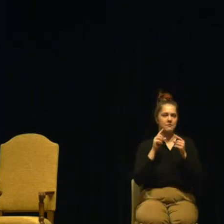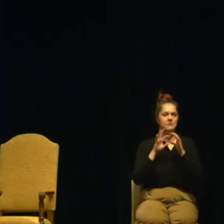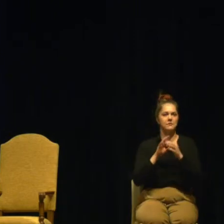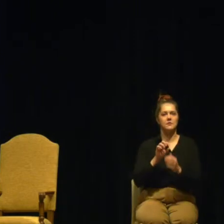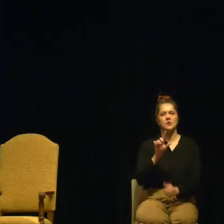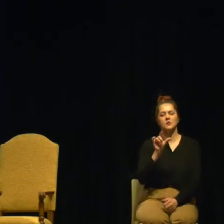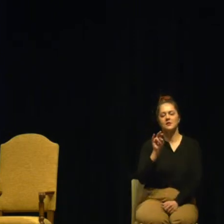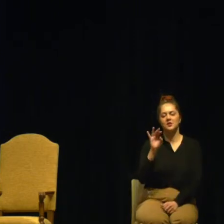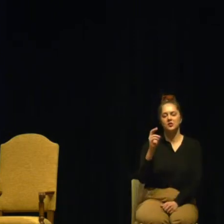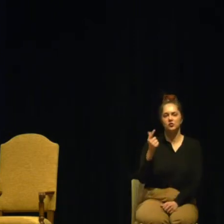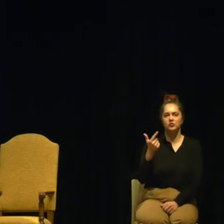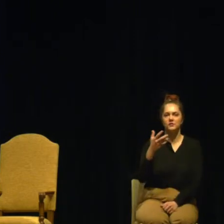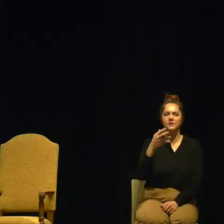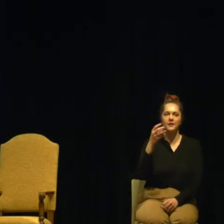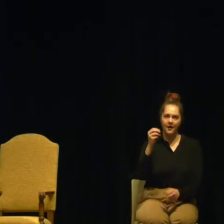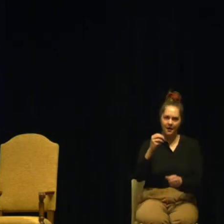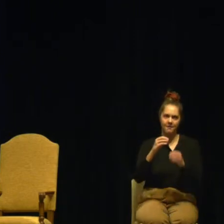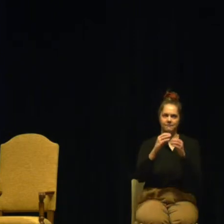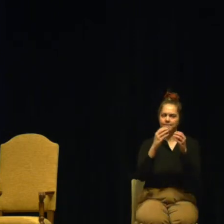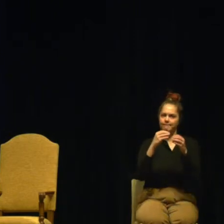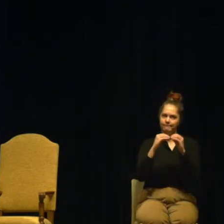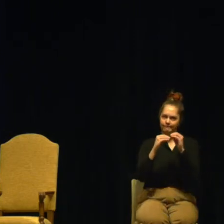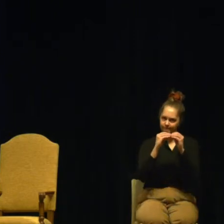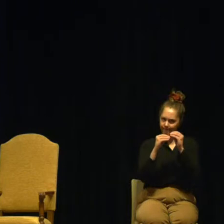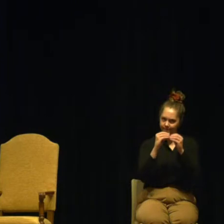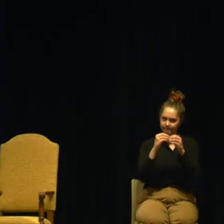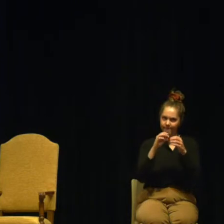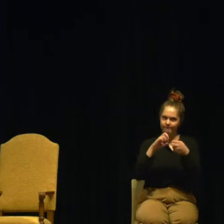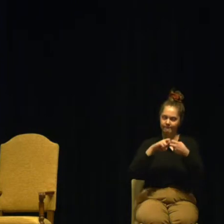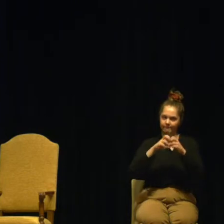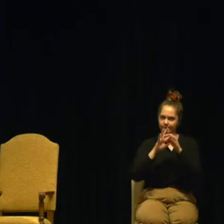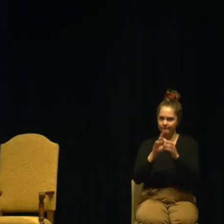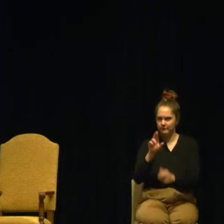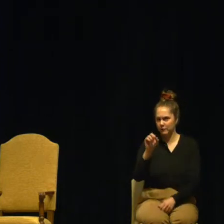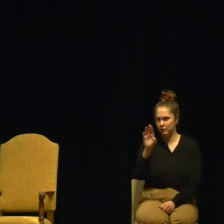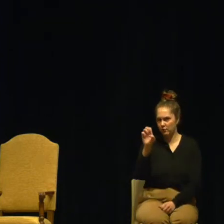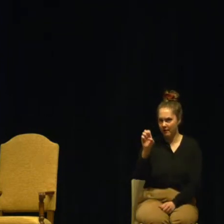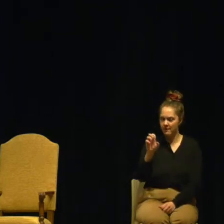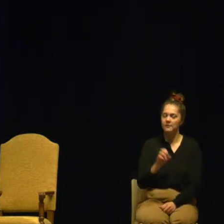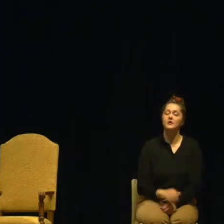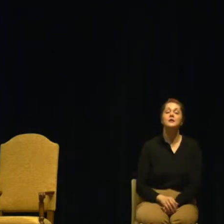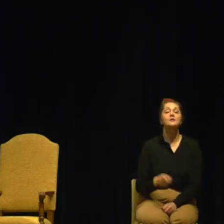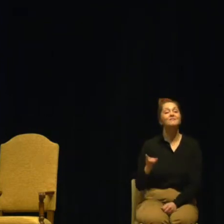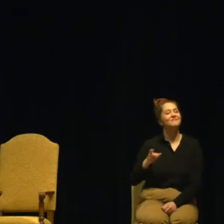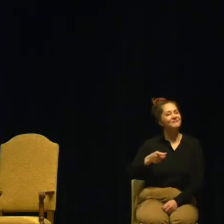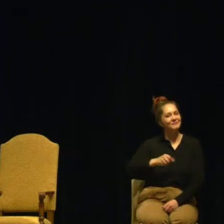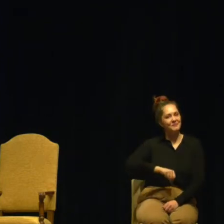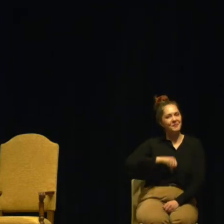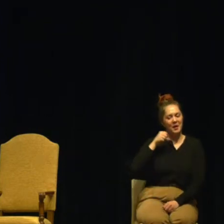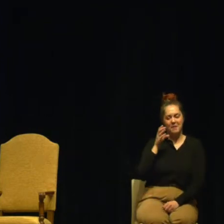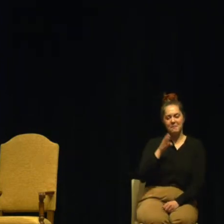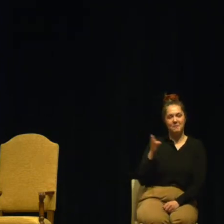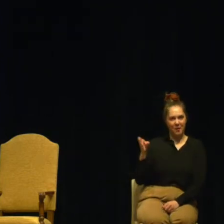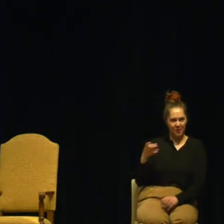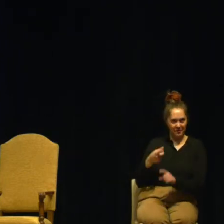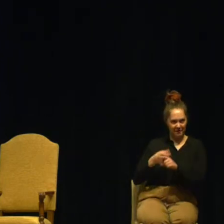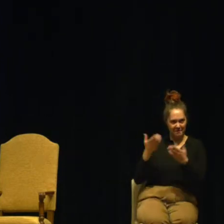and reconciliation. Sherilyn is a proud Baltimore native and a dear, dear friend.